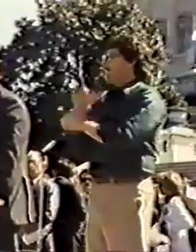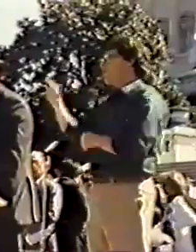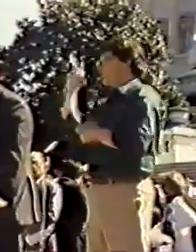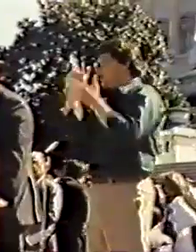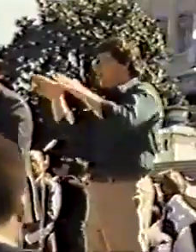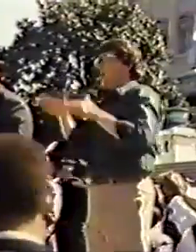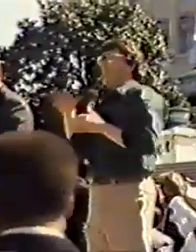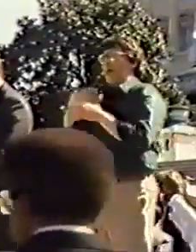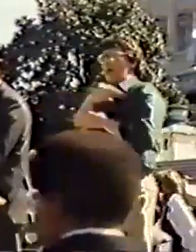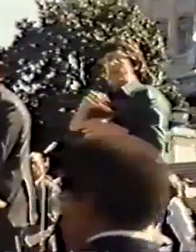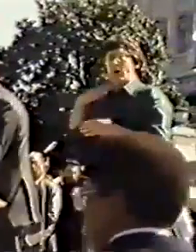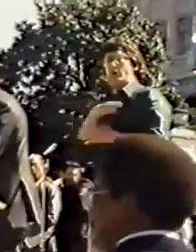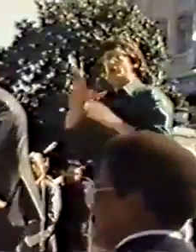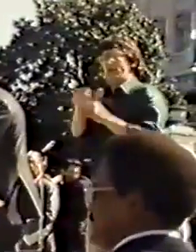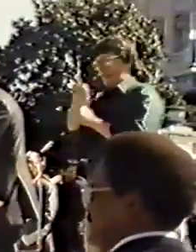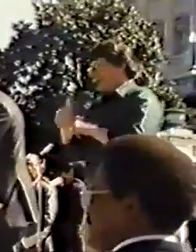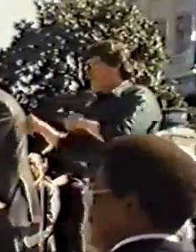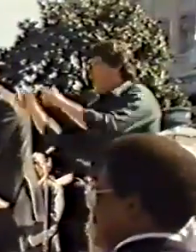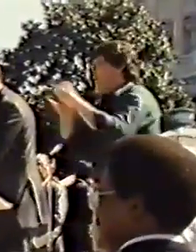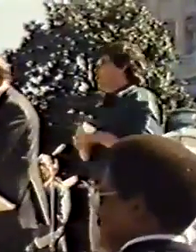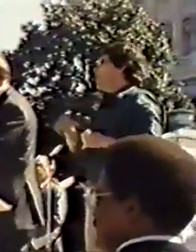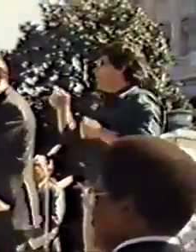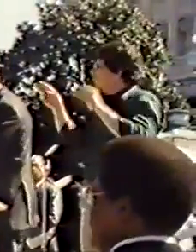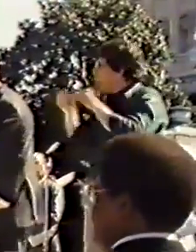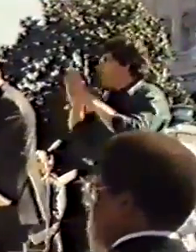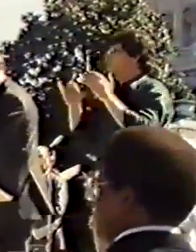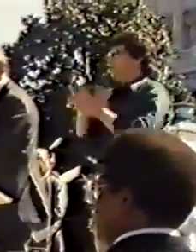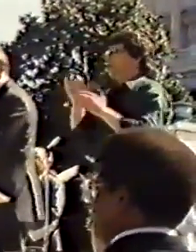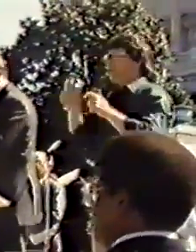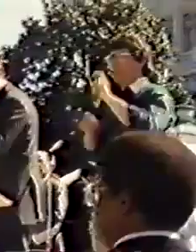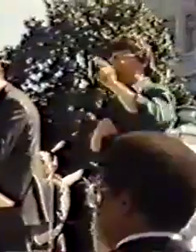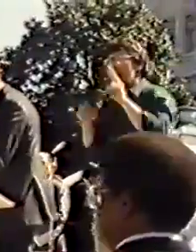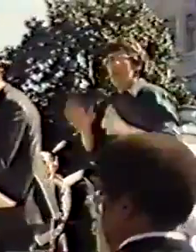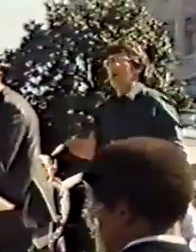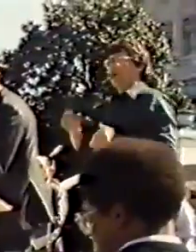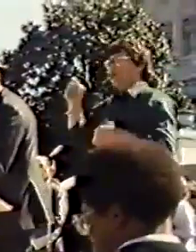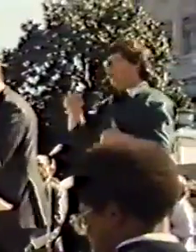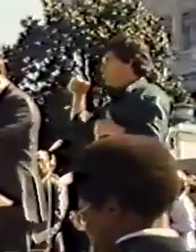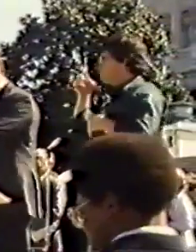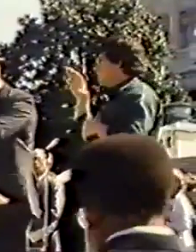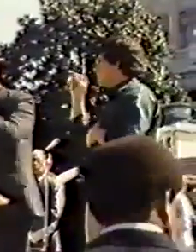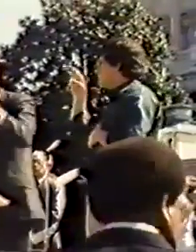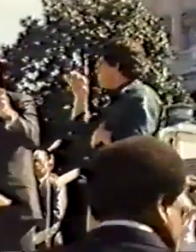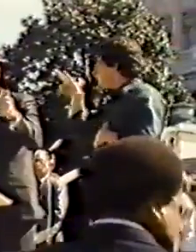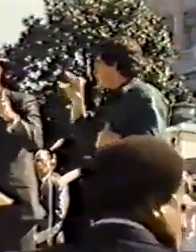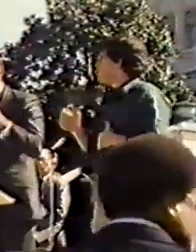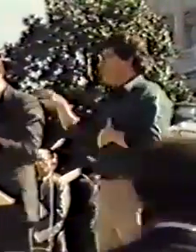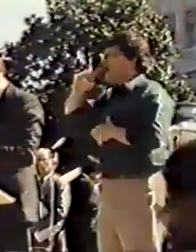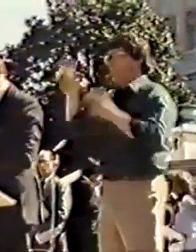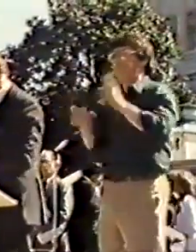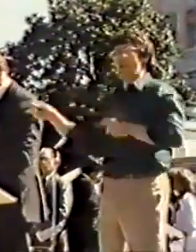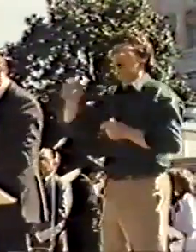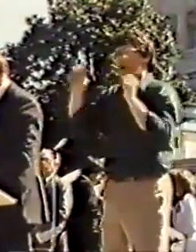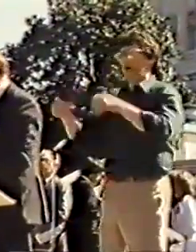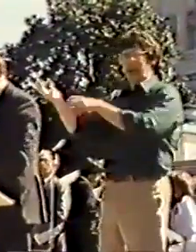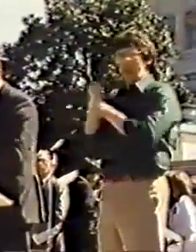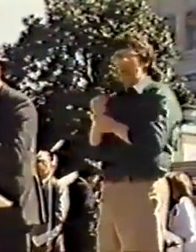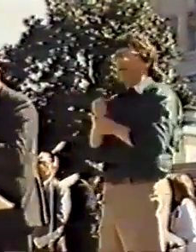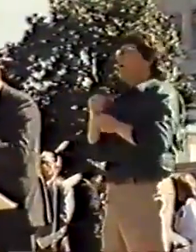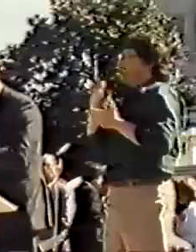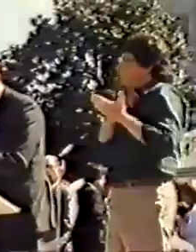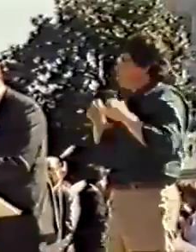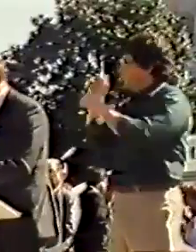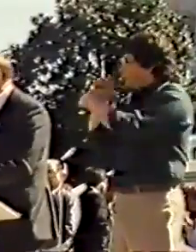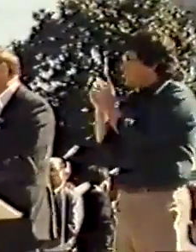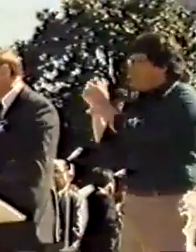Congress will do the same. But we need more than that. We need the Republicans. We need the conservatives. And you're the folks out there that can get them. So let's all